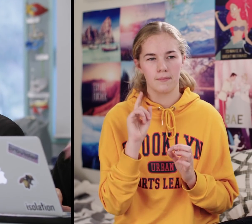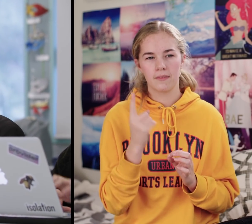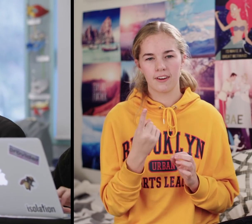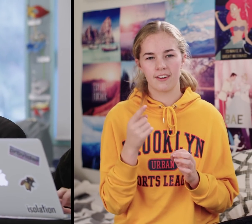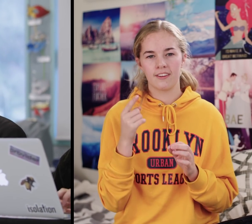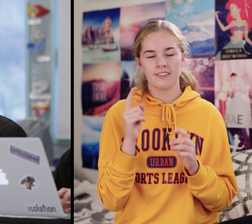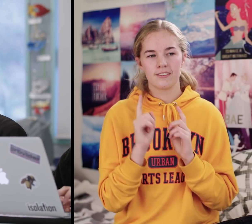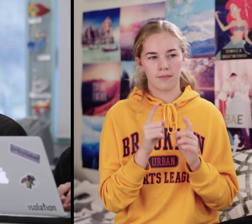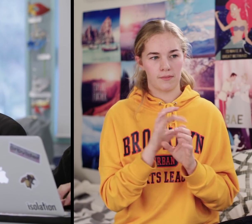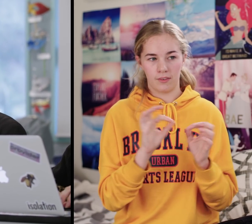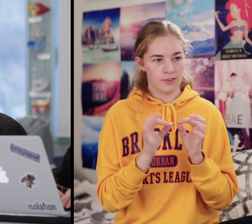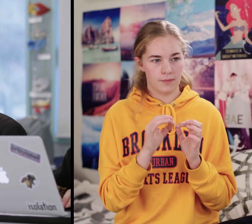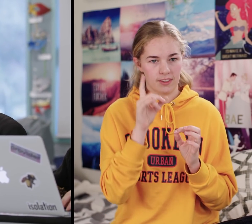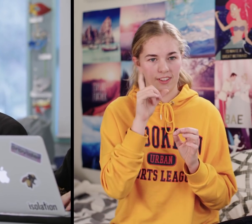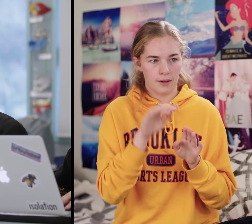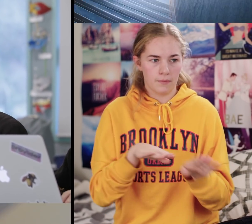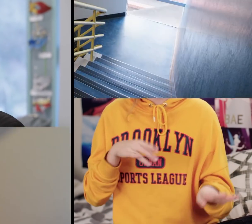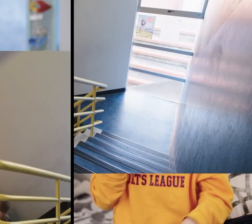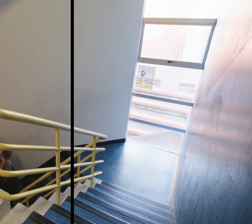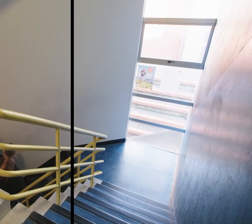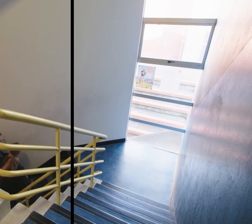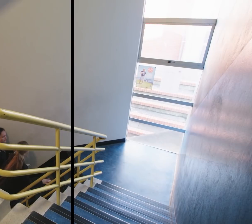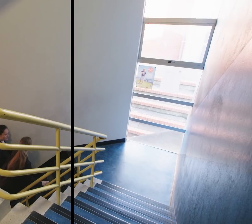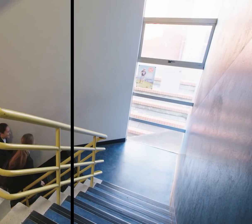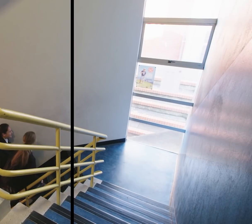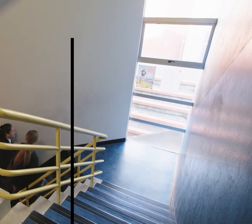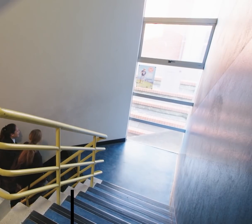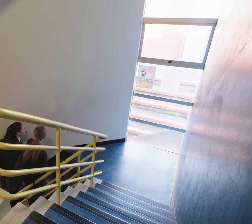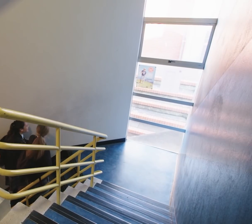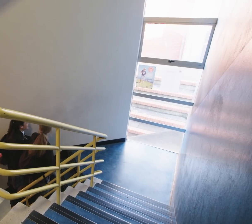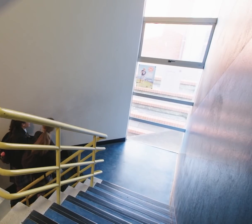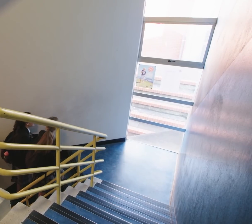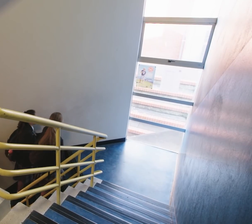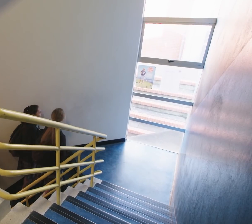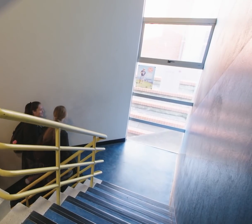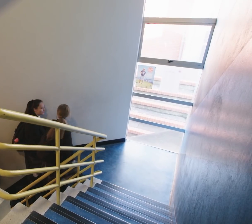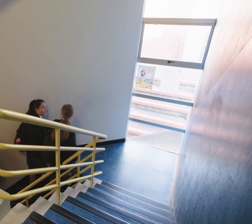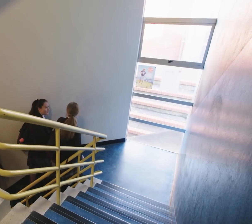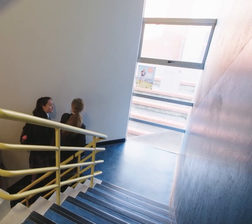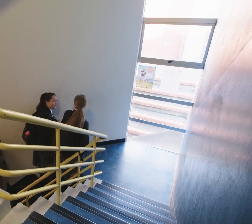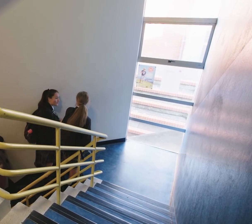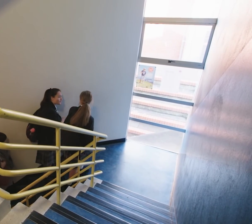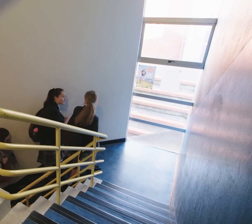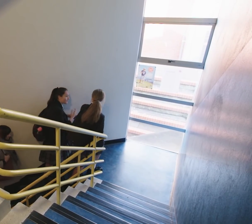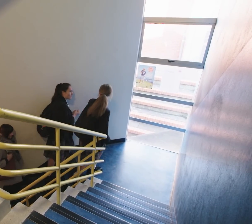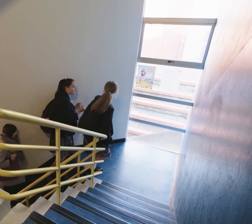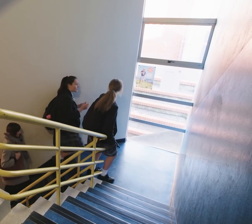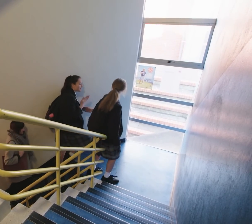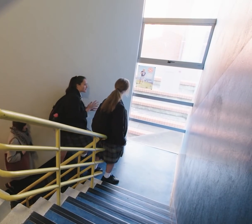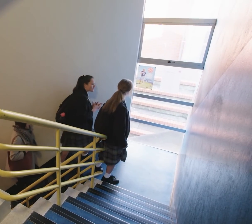I can really understand how the education could fall behind. There was a real struggle for funding, continues to be, I think, for